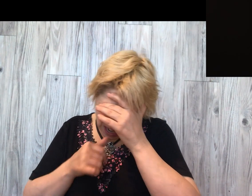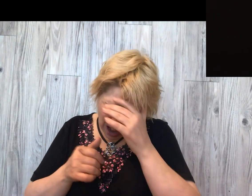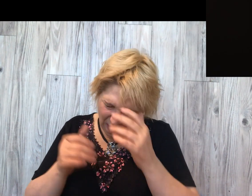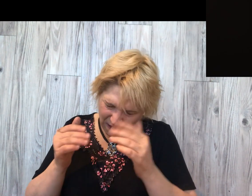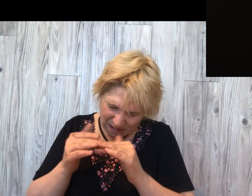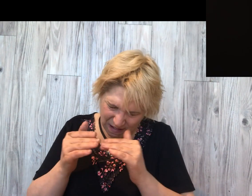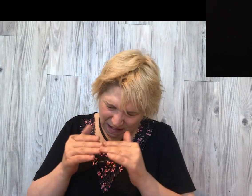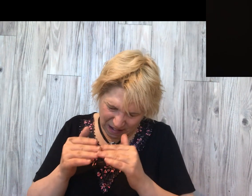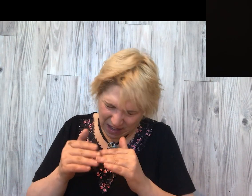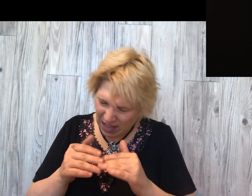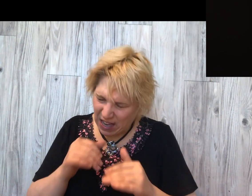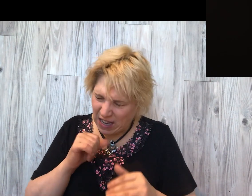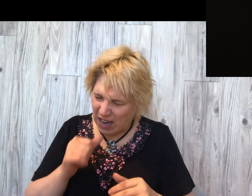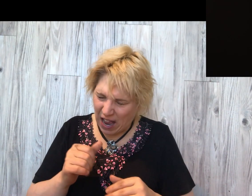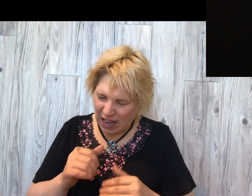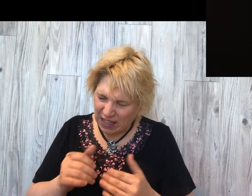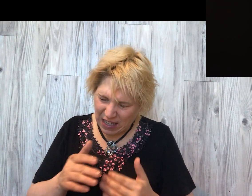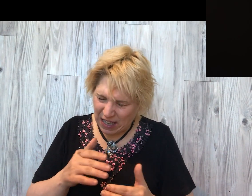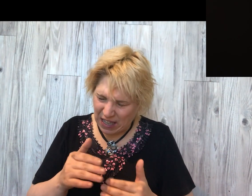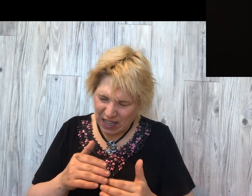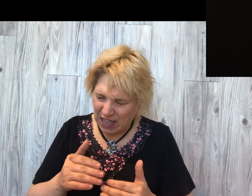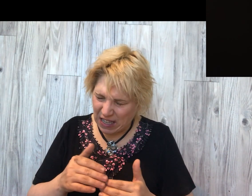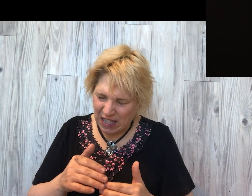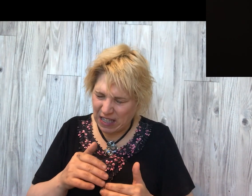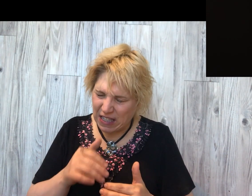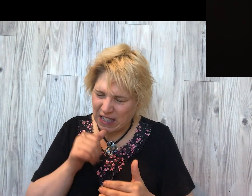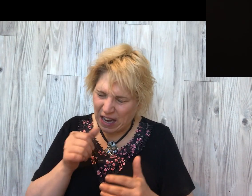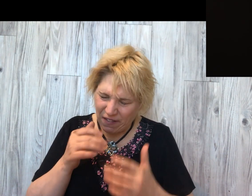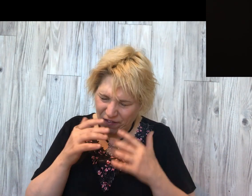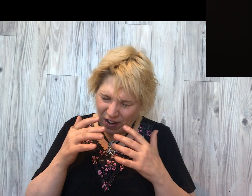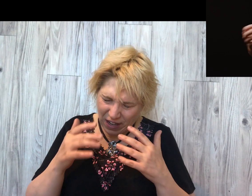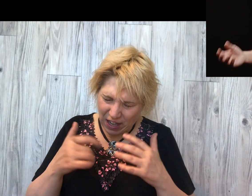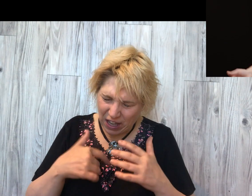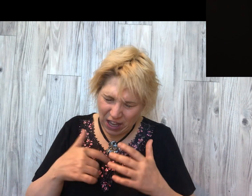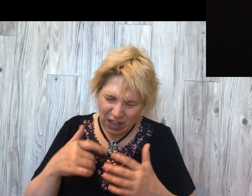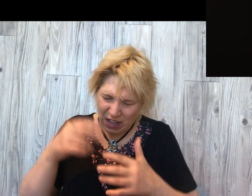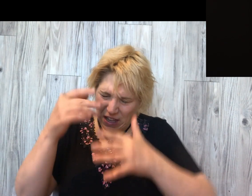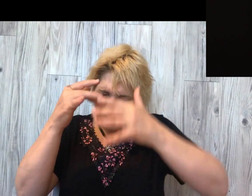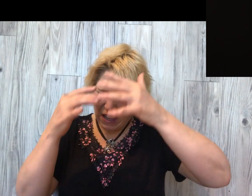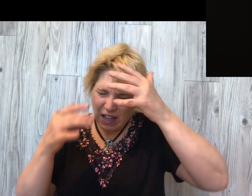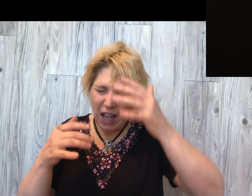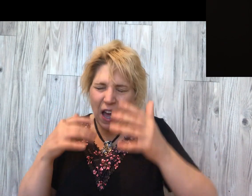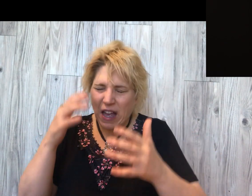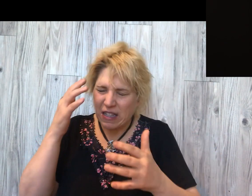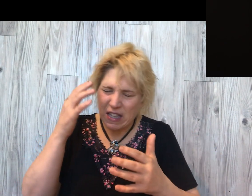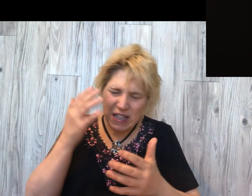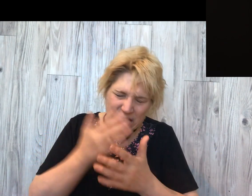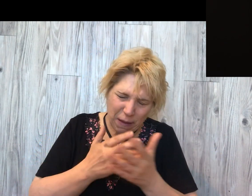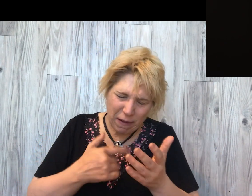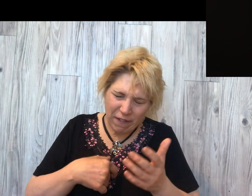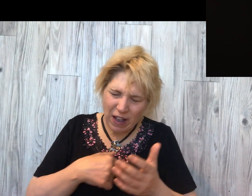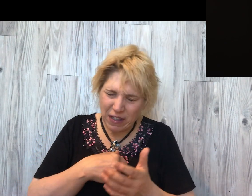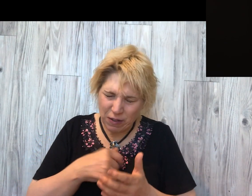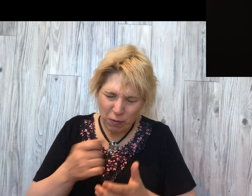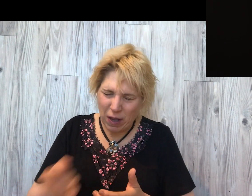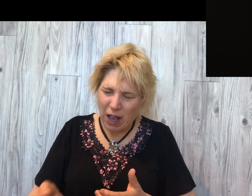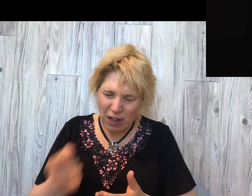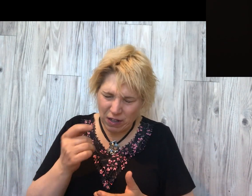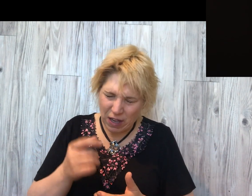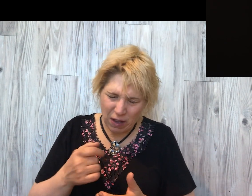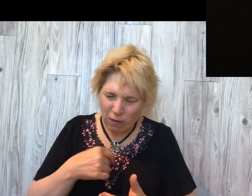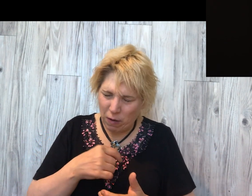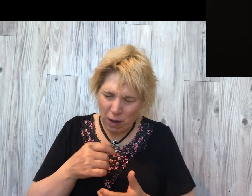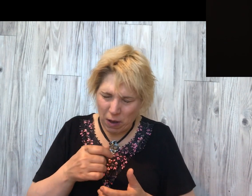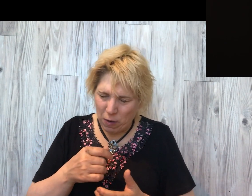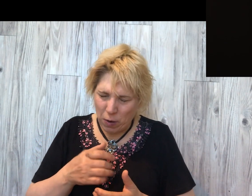we've been unfair, that we've been unkind, that we've been unjust, that we've been, you name it. And for some of us, we would rather not